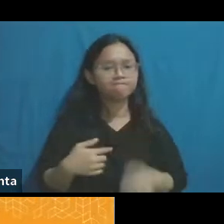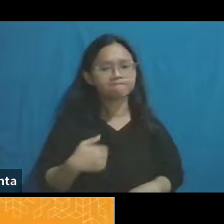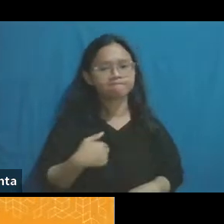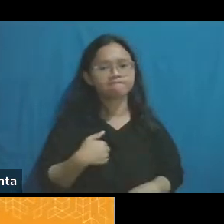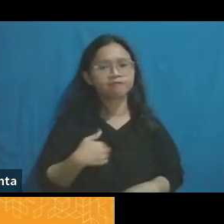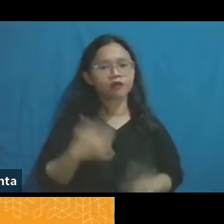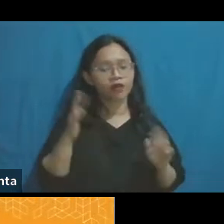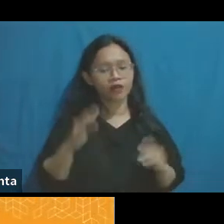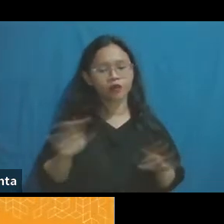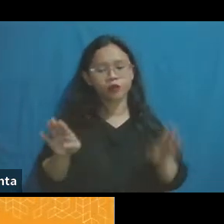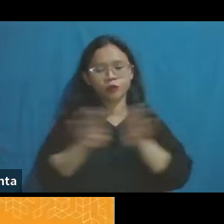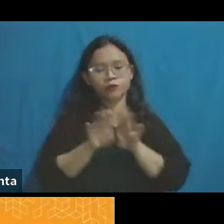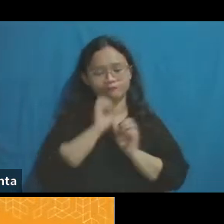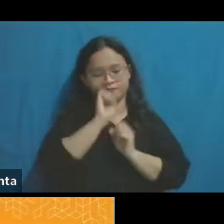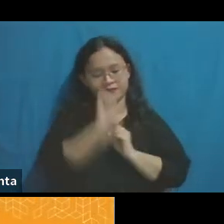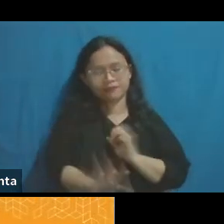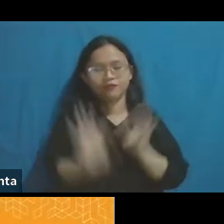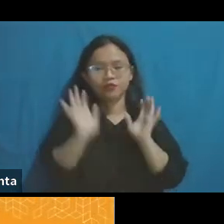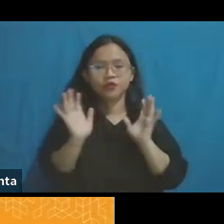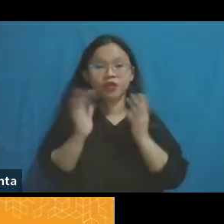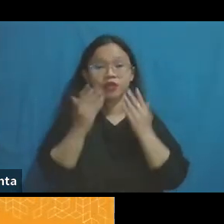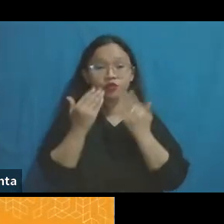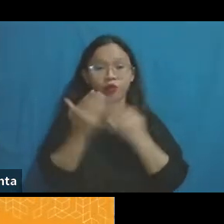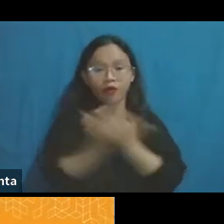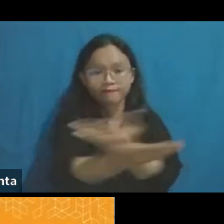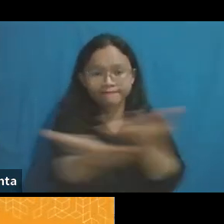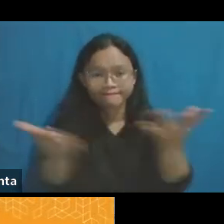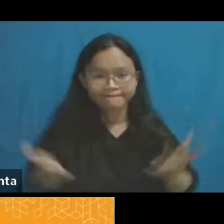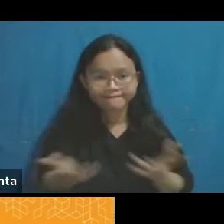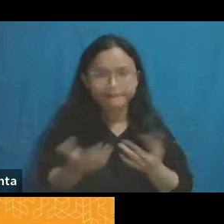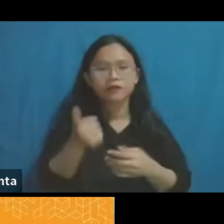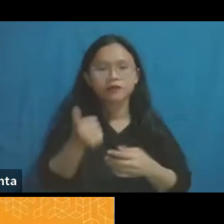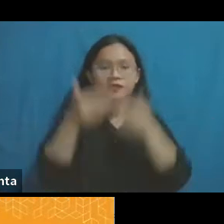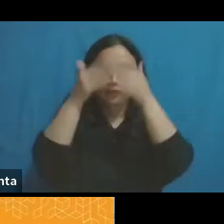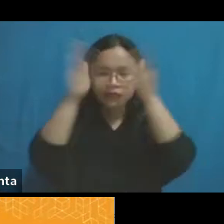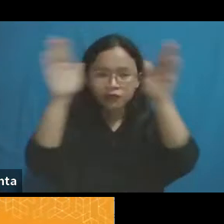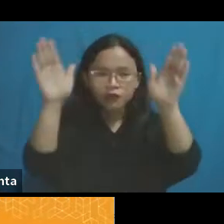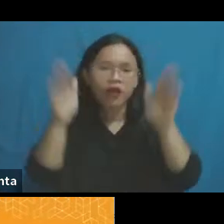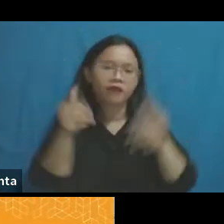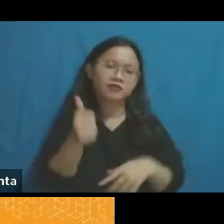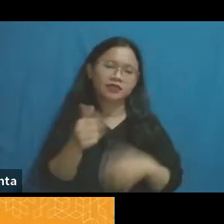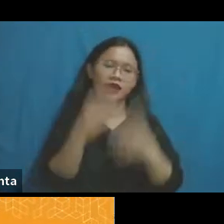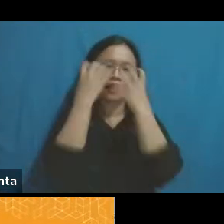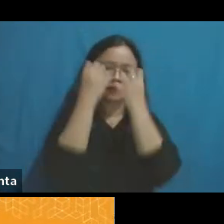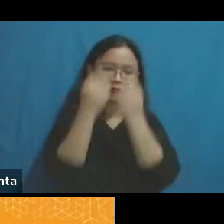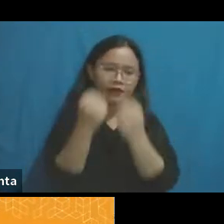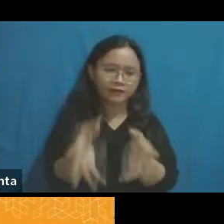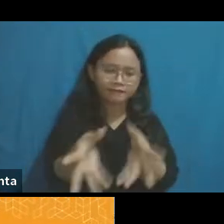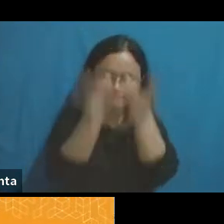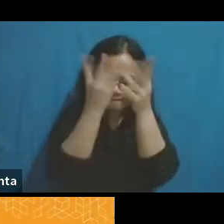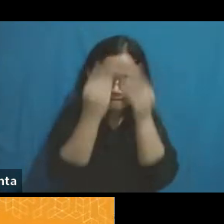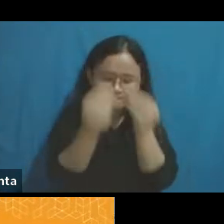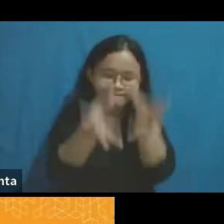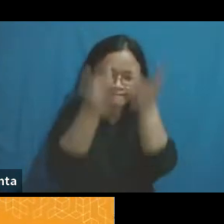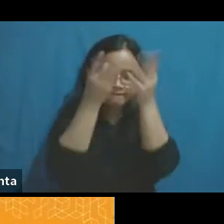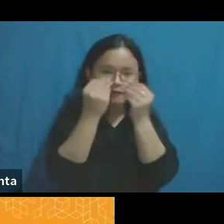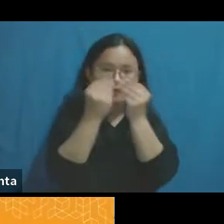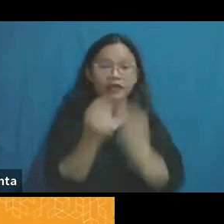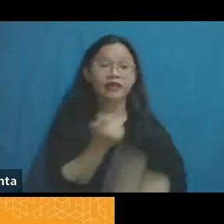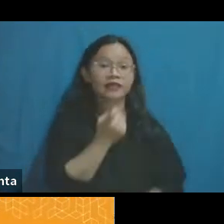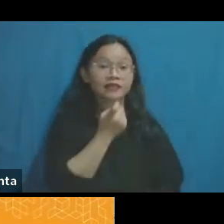open our mind to have to see that the West Papua is not